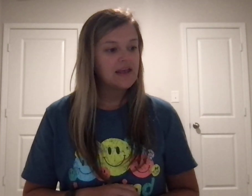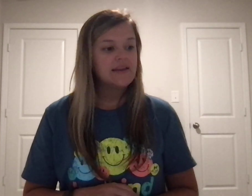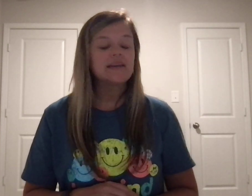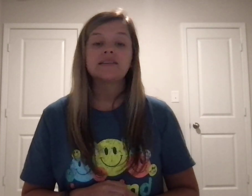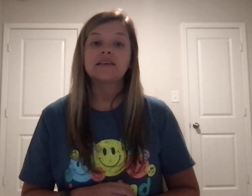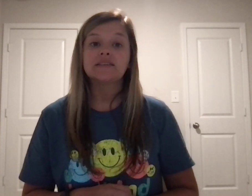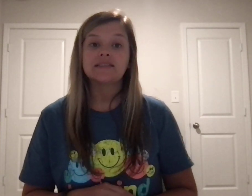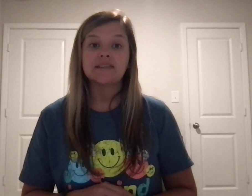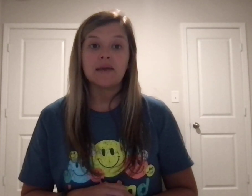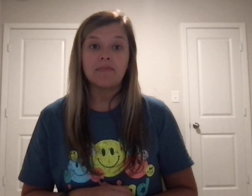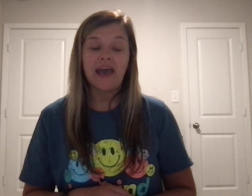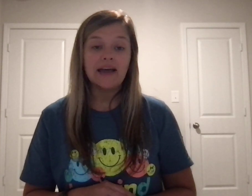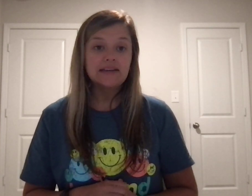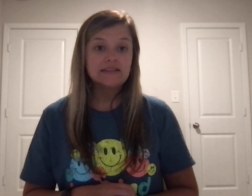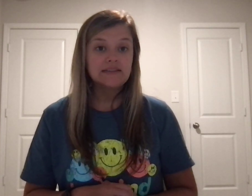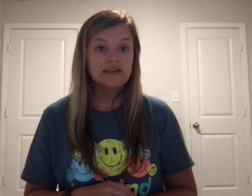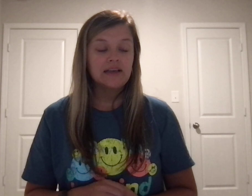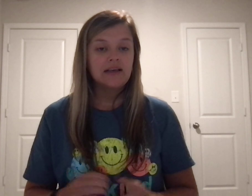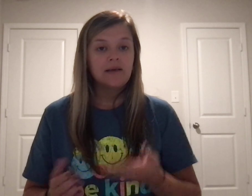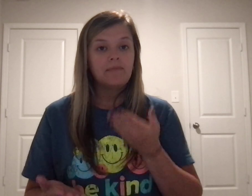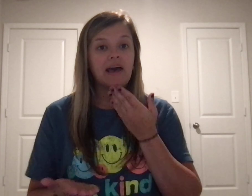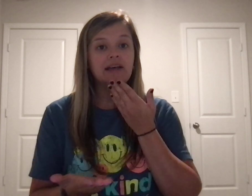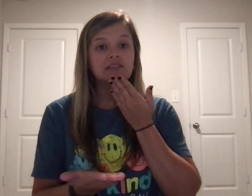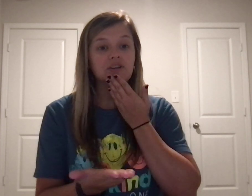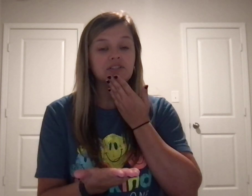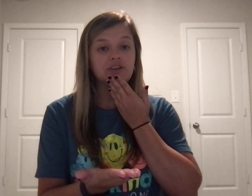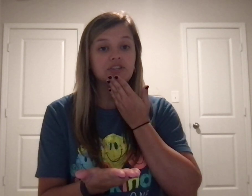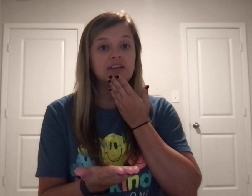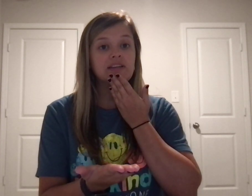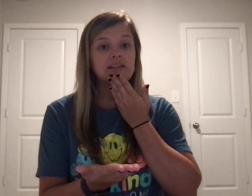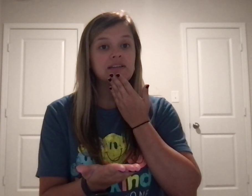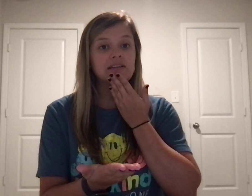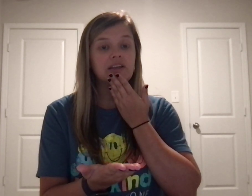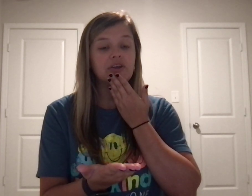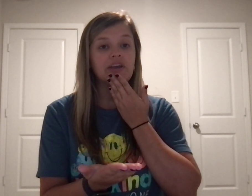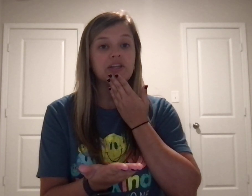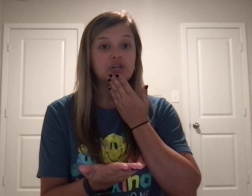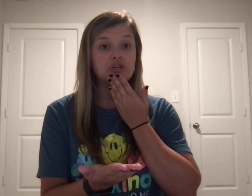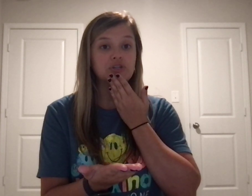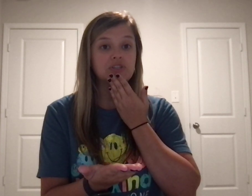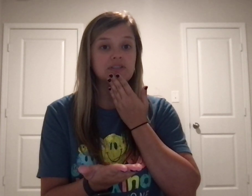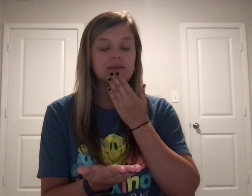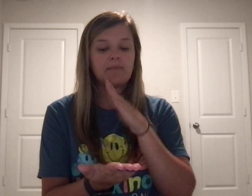Next is the sign bad. Bad starts at your chin and your hand turns bad.